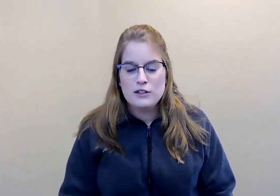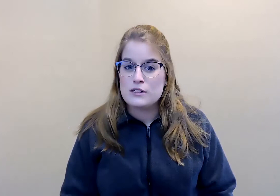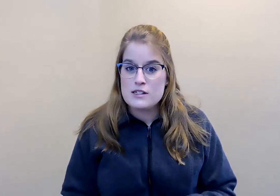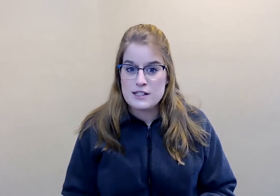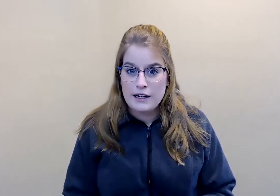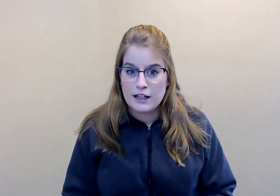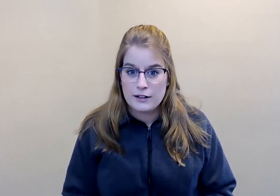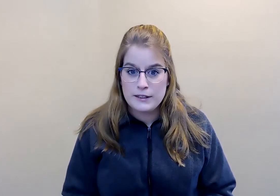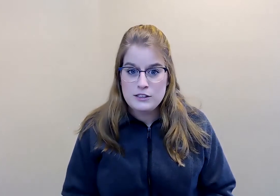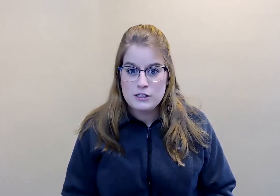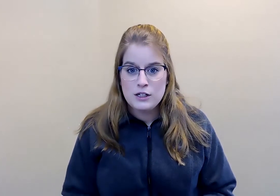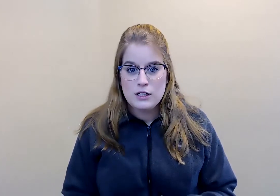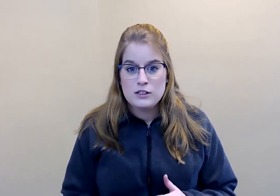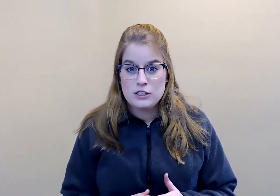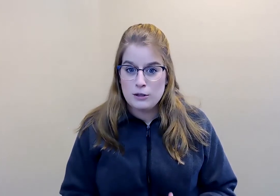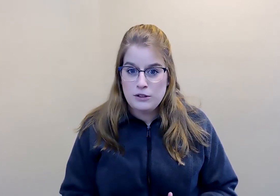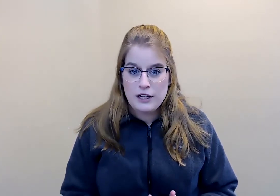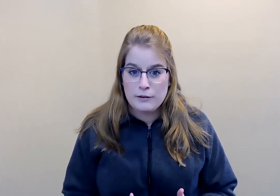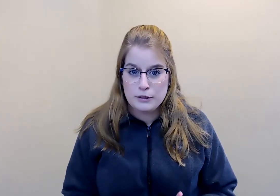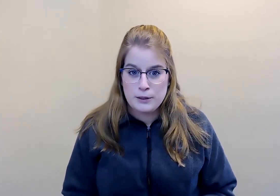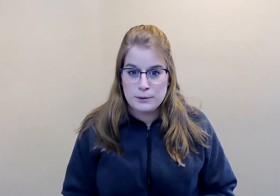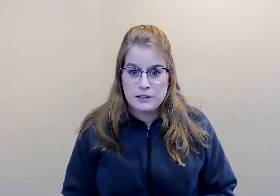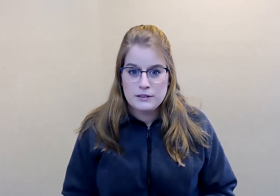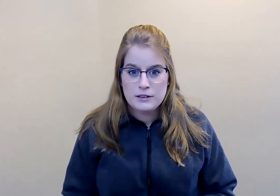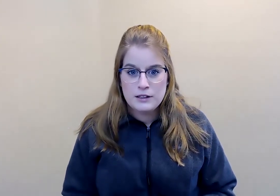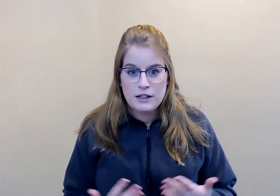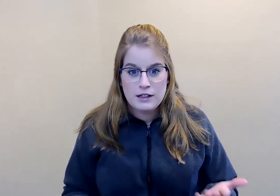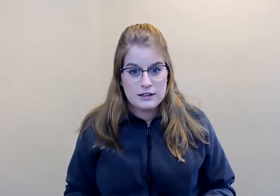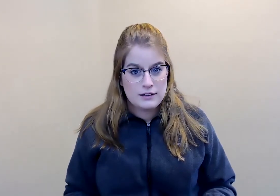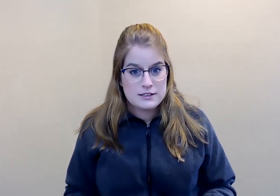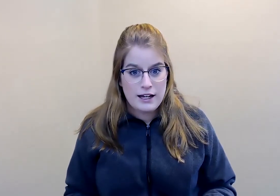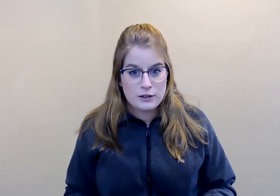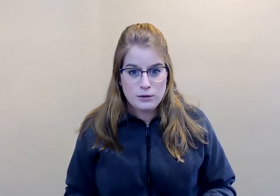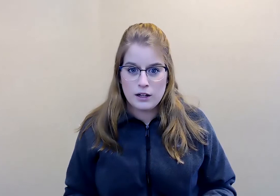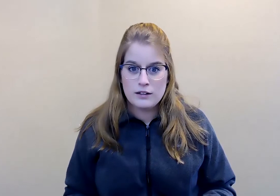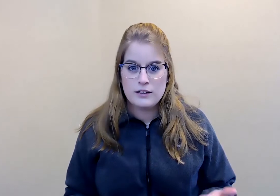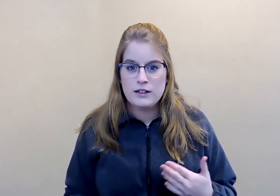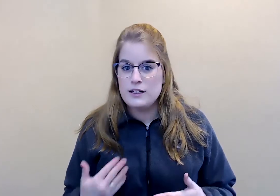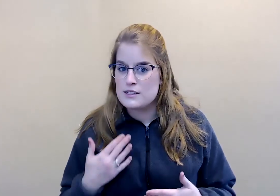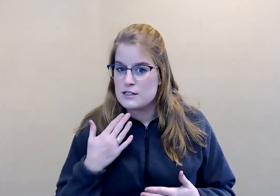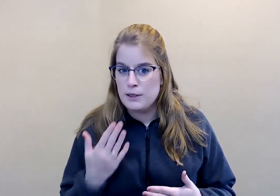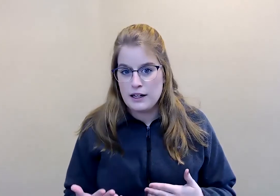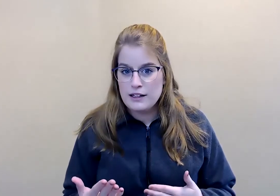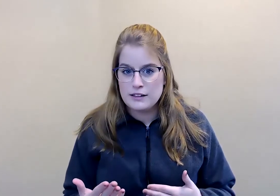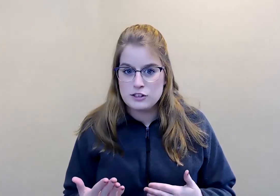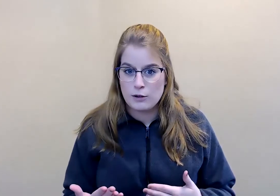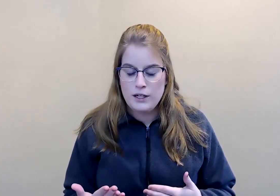uses sign language to communicate with people. It's kind of cool. He doesn't speak English like we